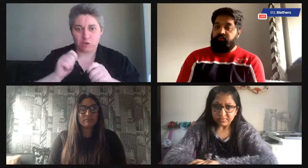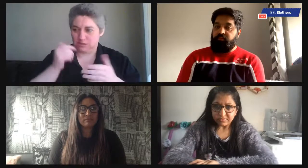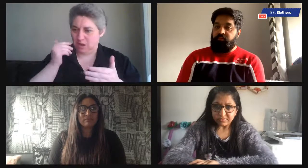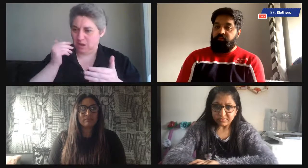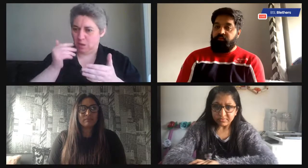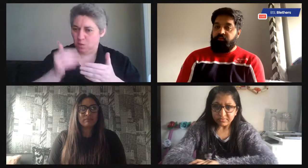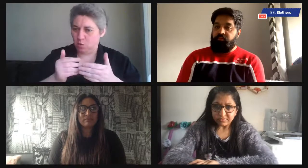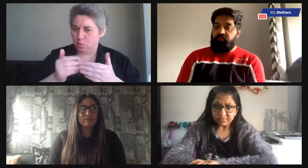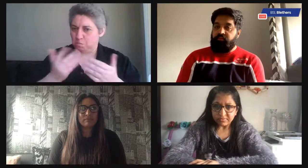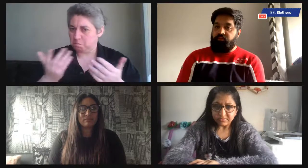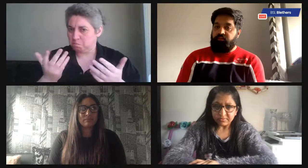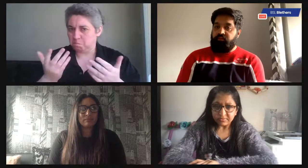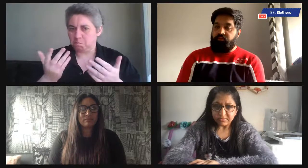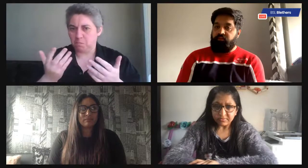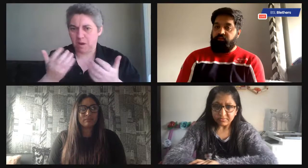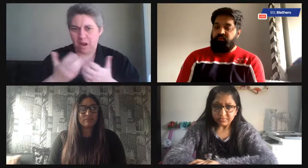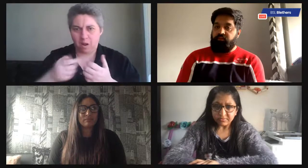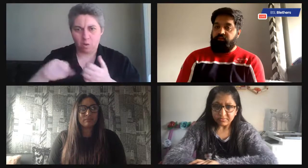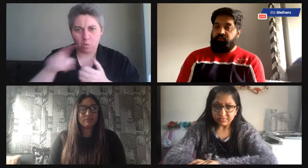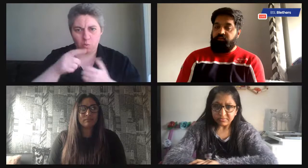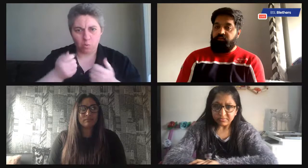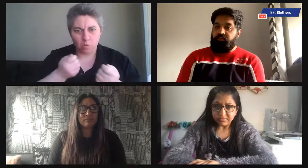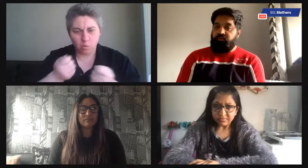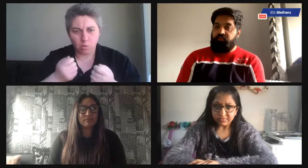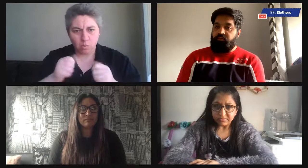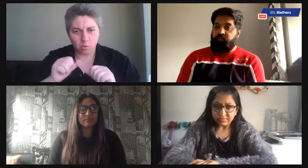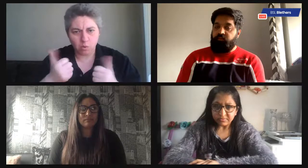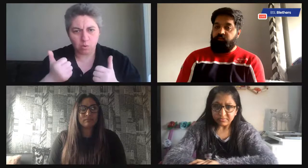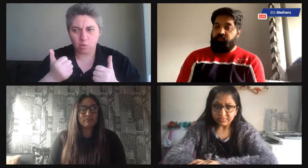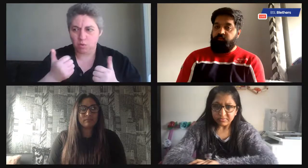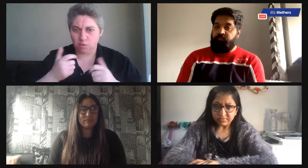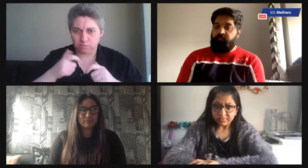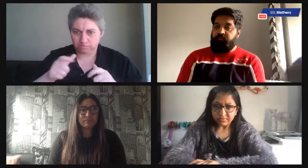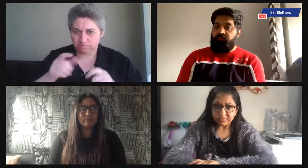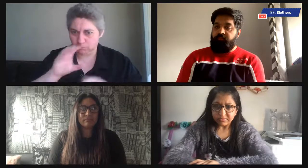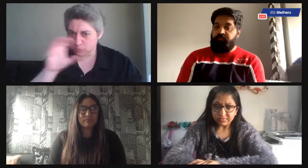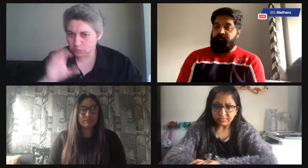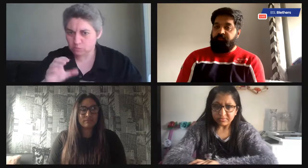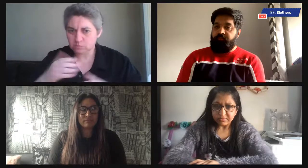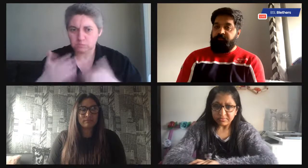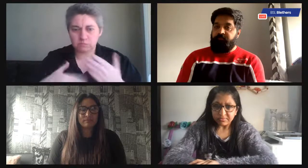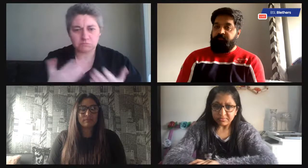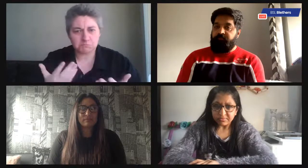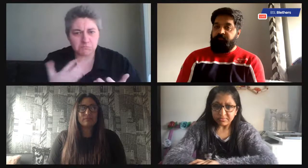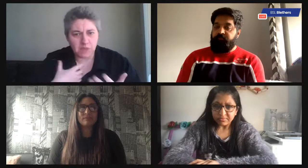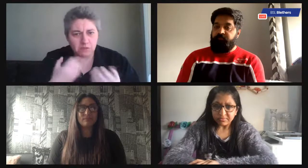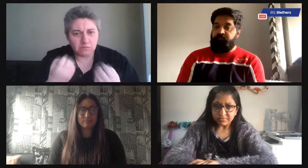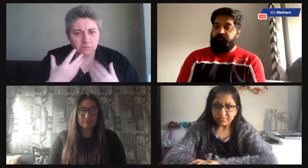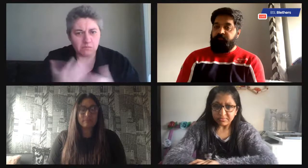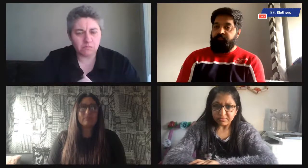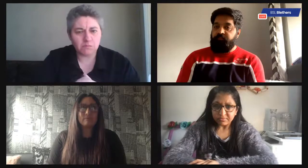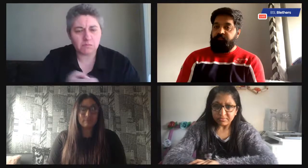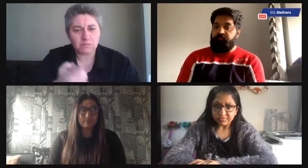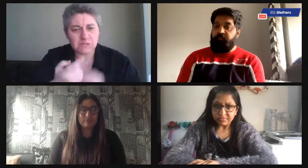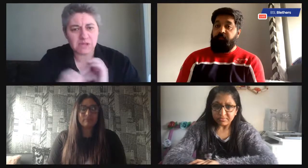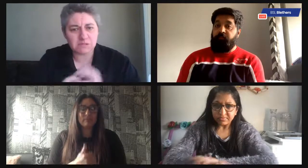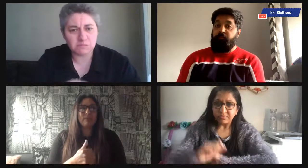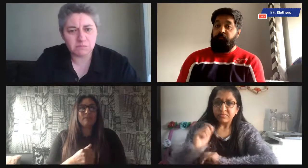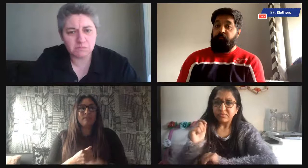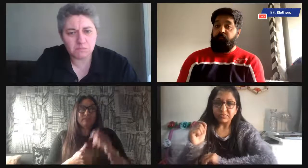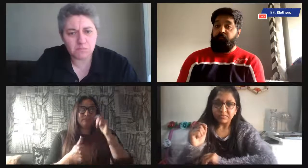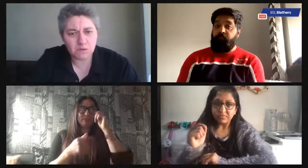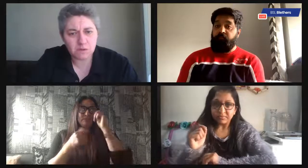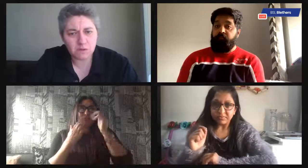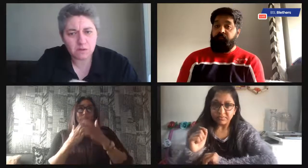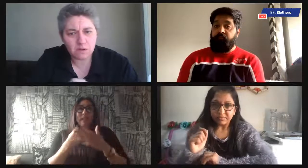So what was it like for yourselves prior to lockdown? And then once lockdown happened, did you